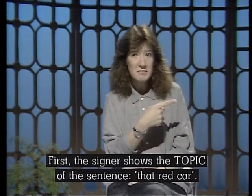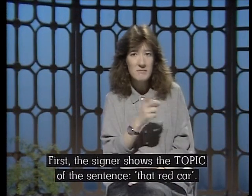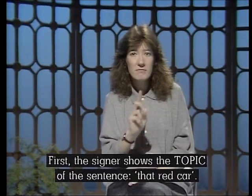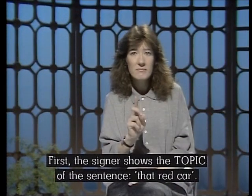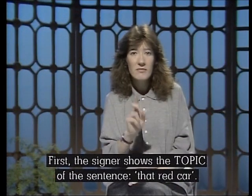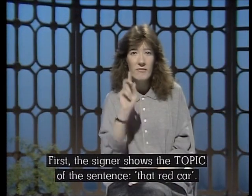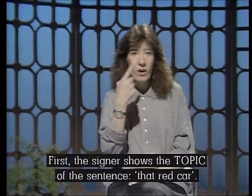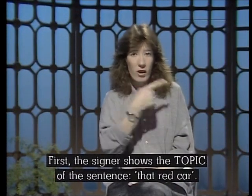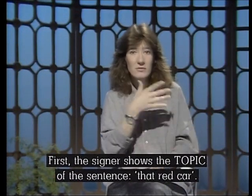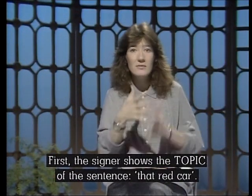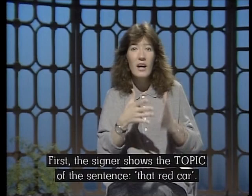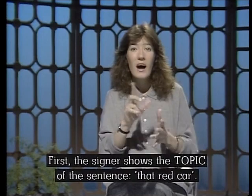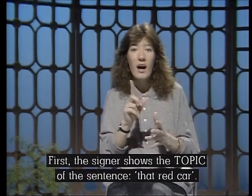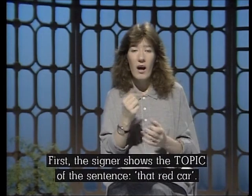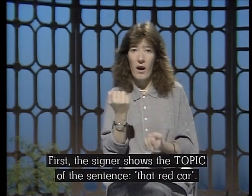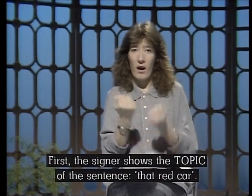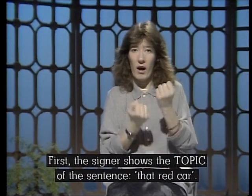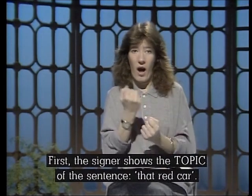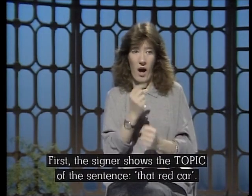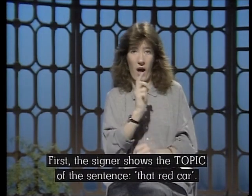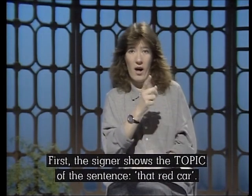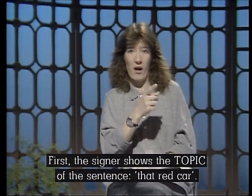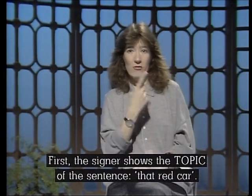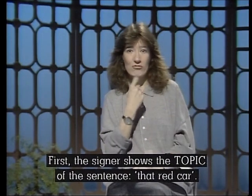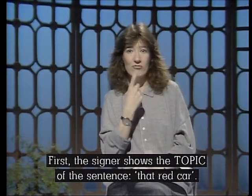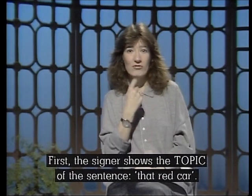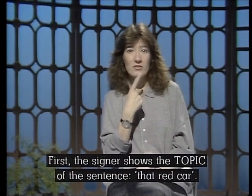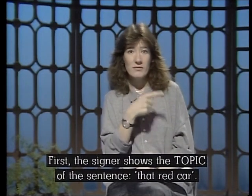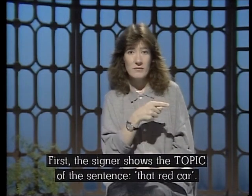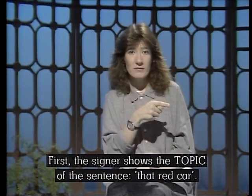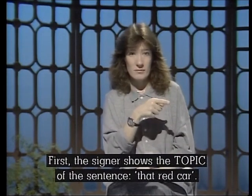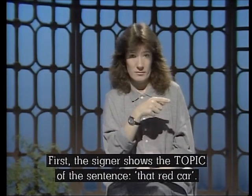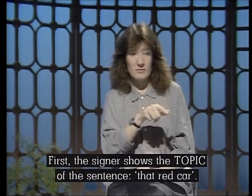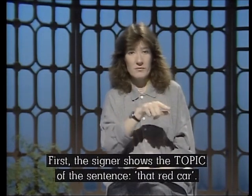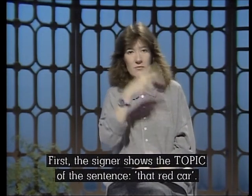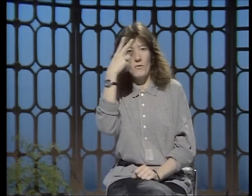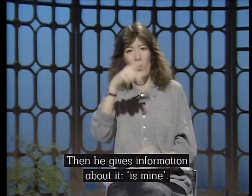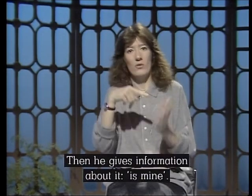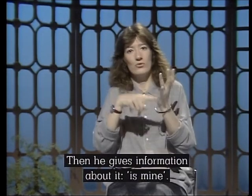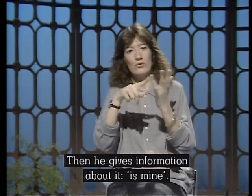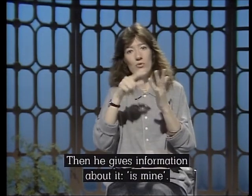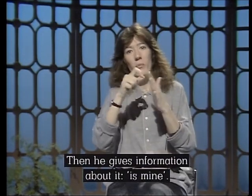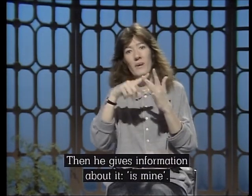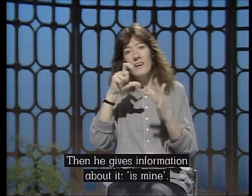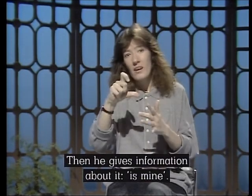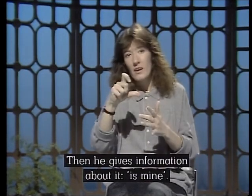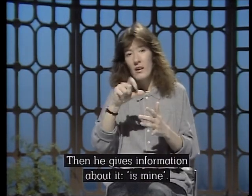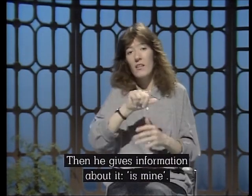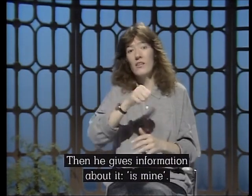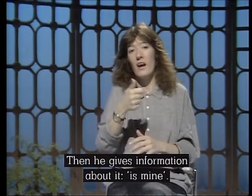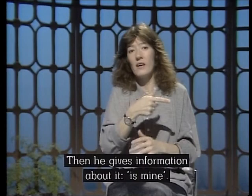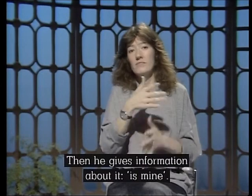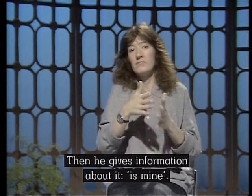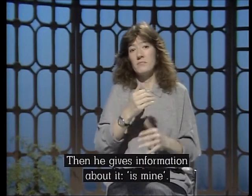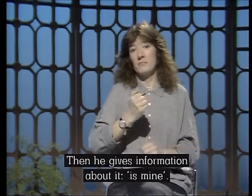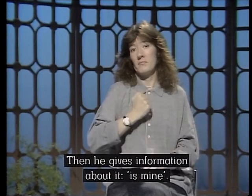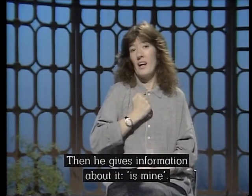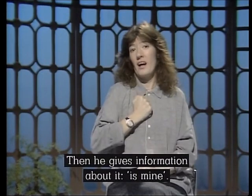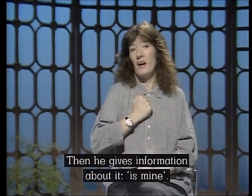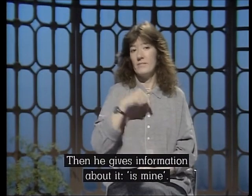First, the signer shows the topic of the sentence, that red car, and then gives other information about it, is mine,